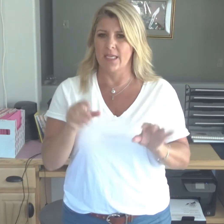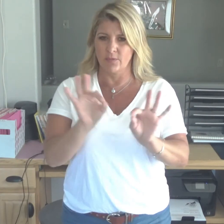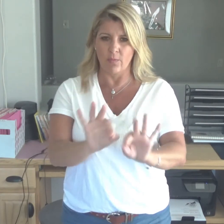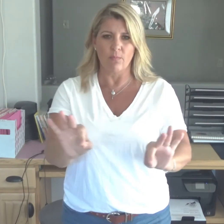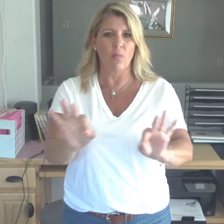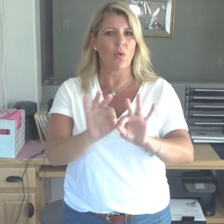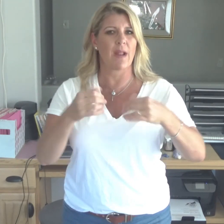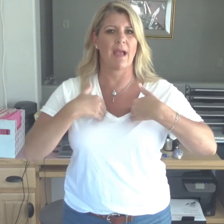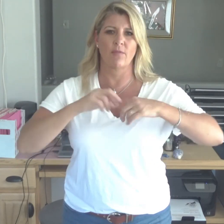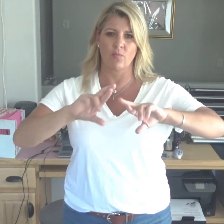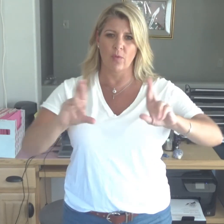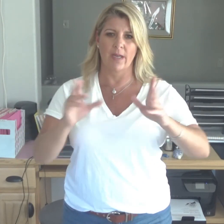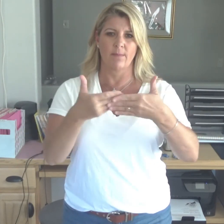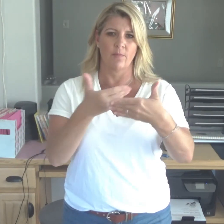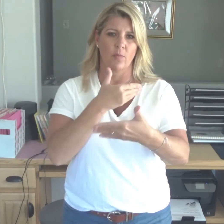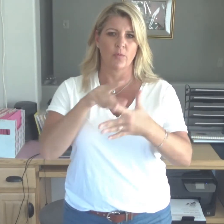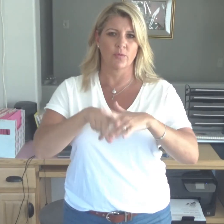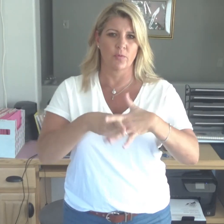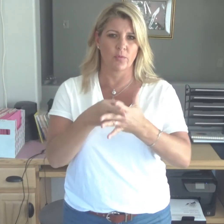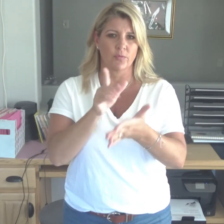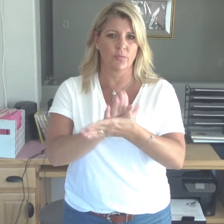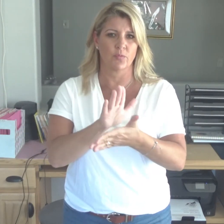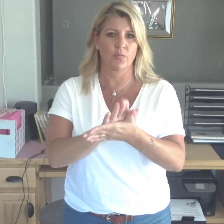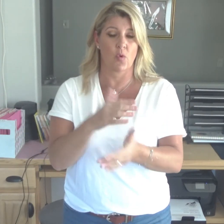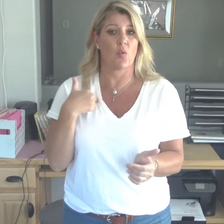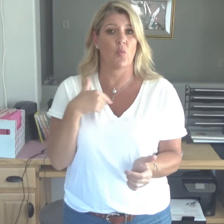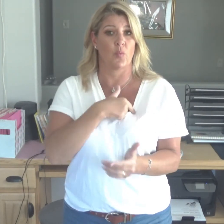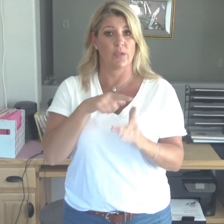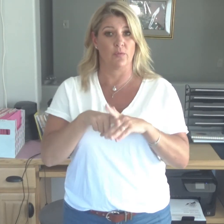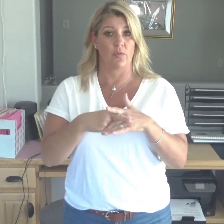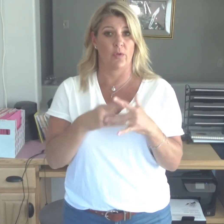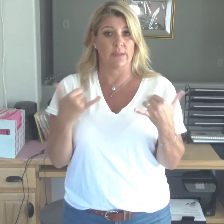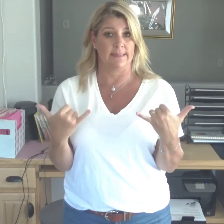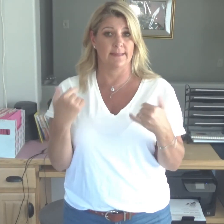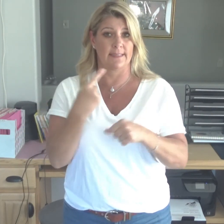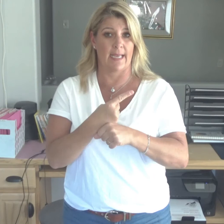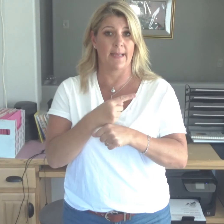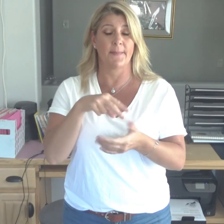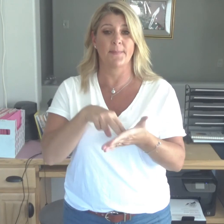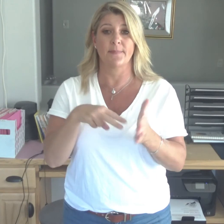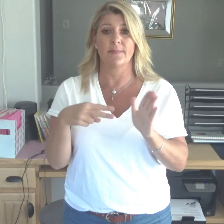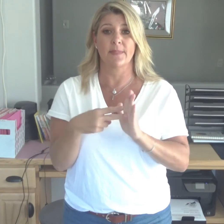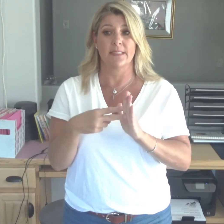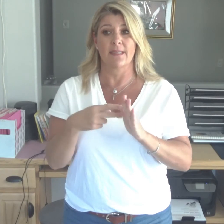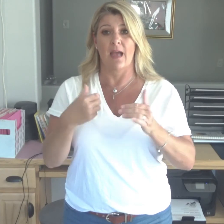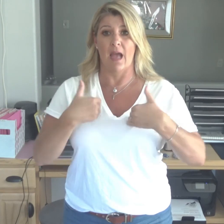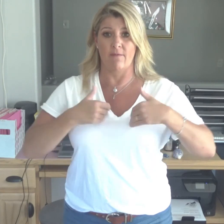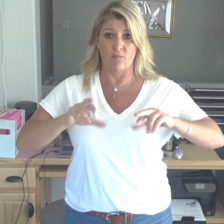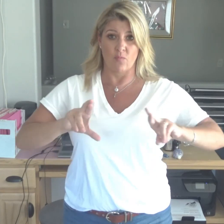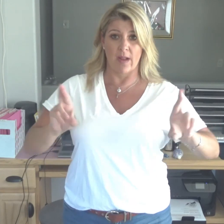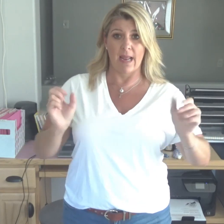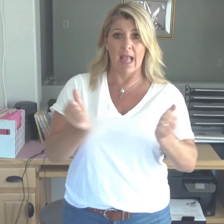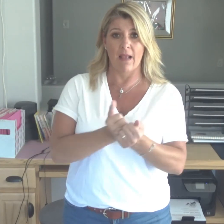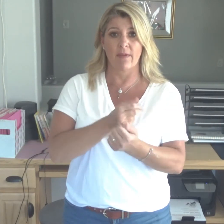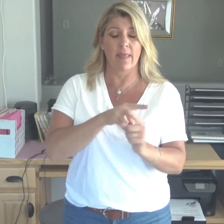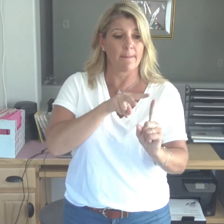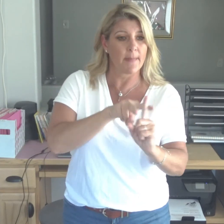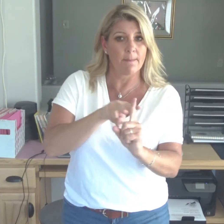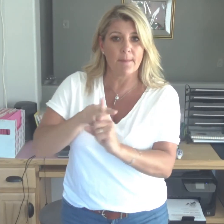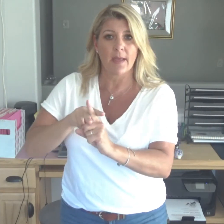to succeed. It's important for us to have it ready for them before they even start school. So we started school today. That means I had